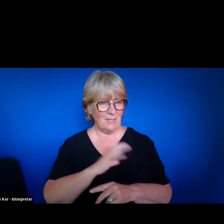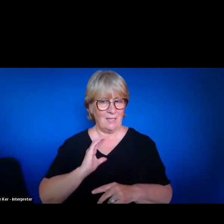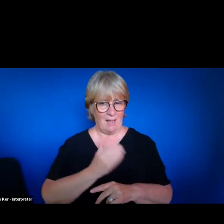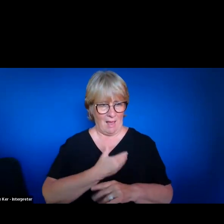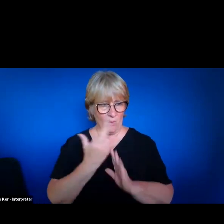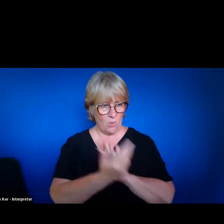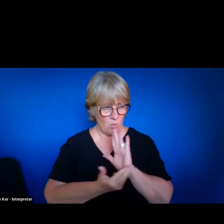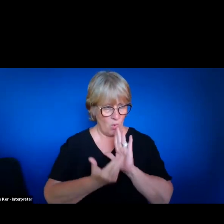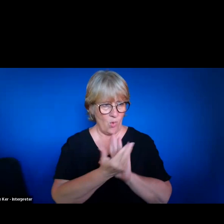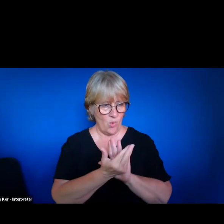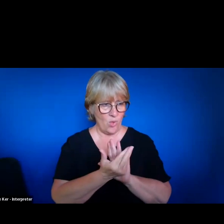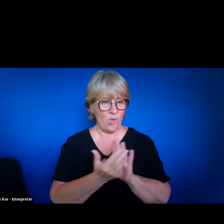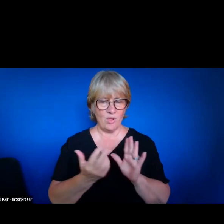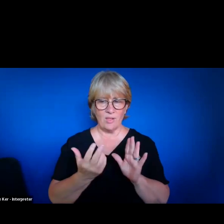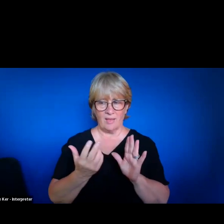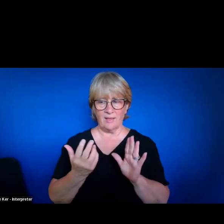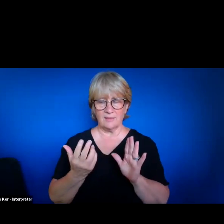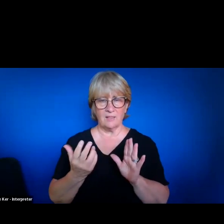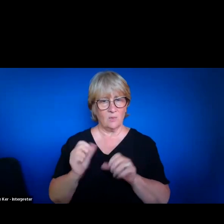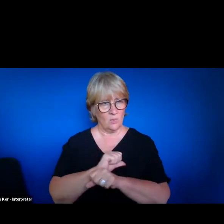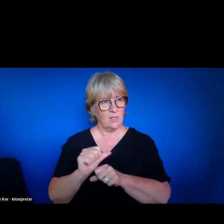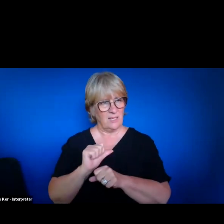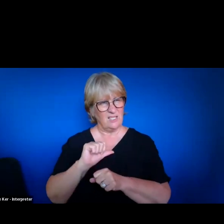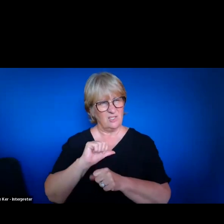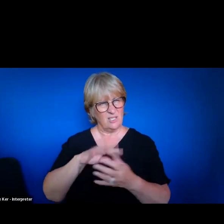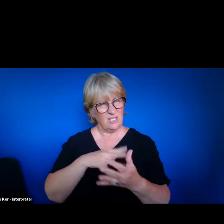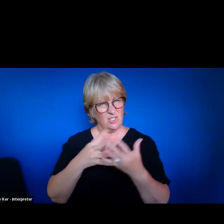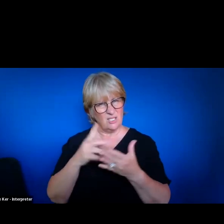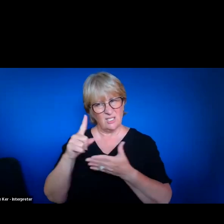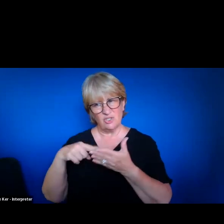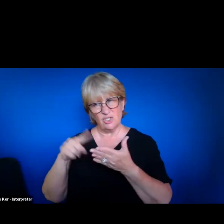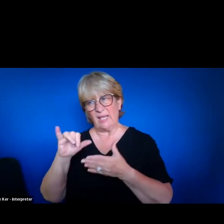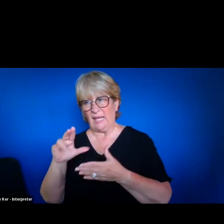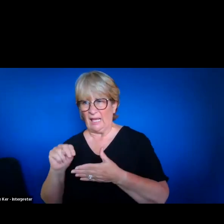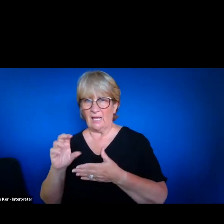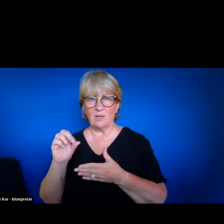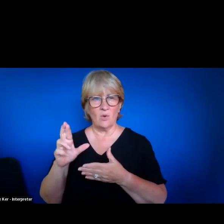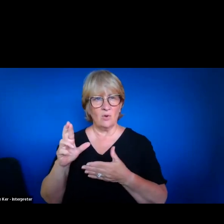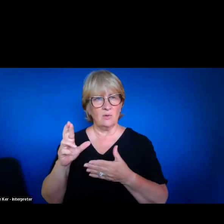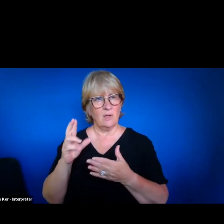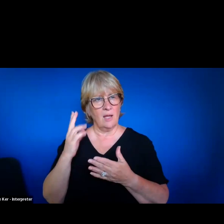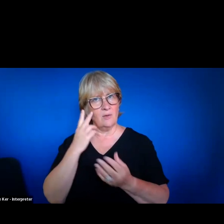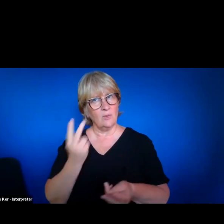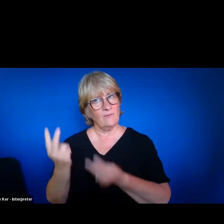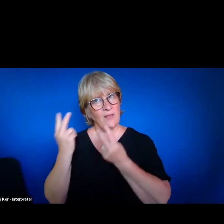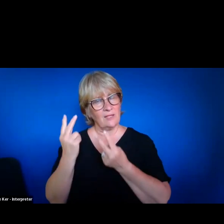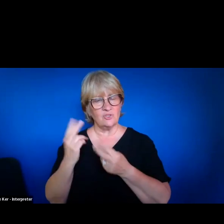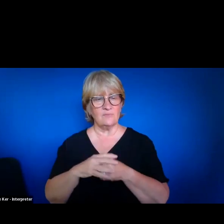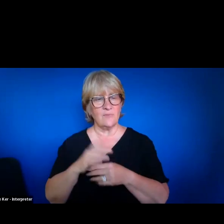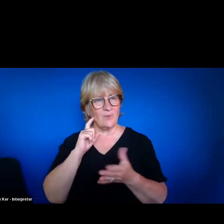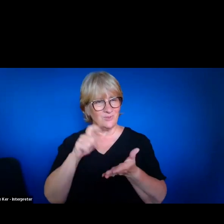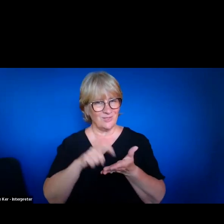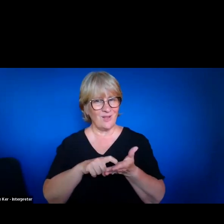is, having seeing we can work into the agenda some kind of check-in or reflection on our discussions, which I do want to acknowledge as